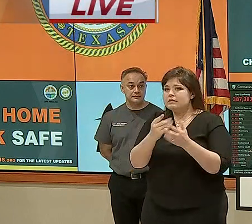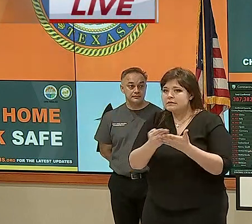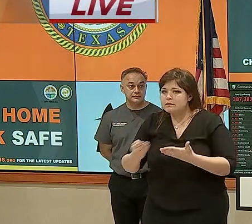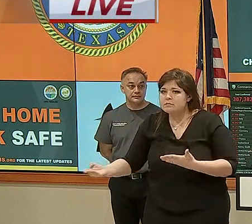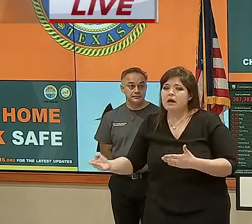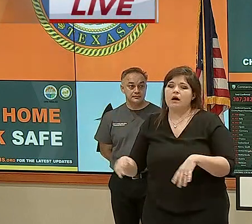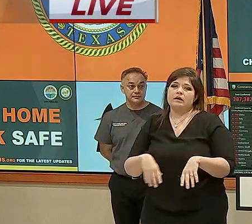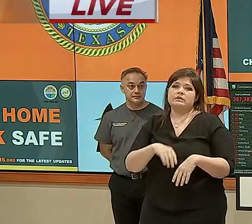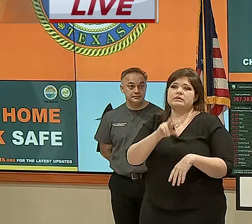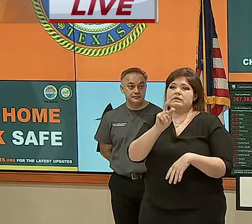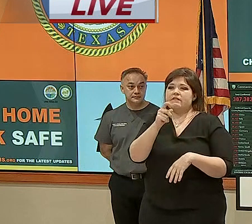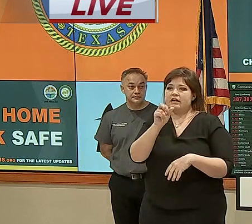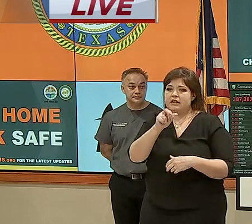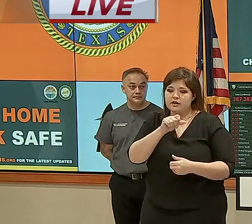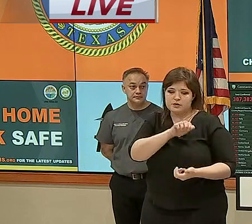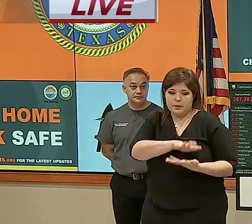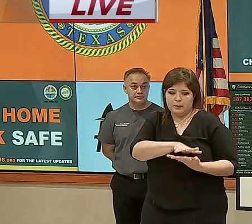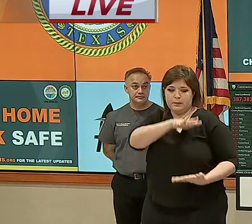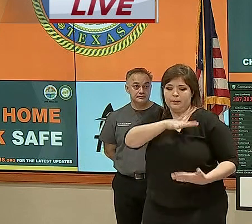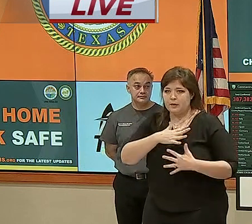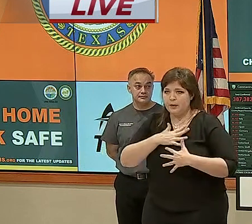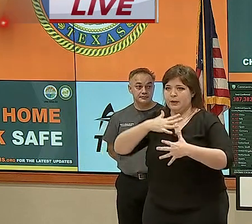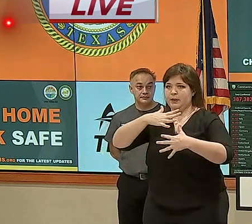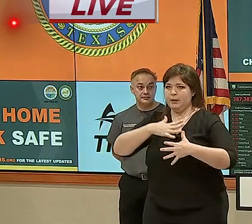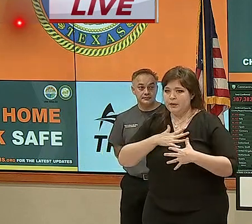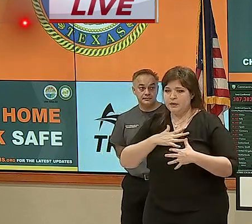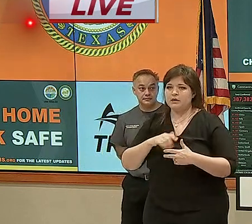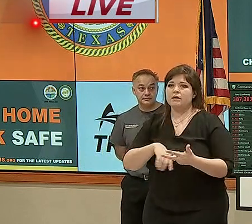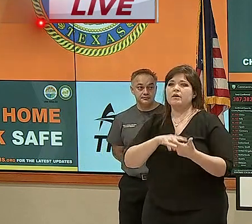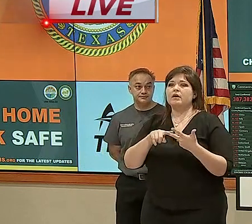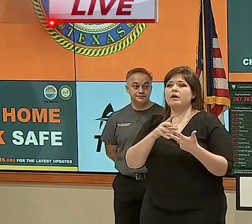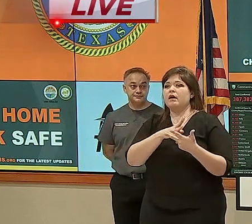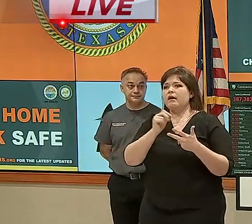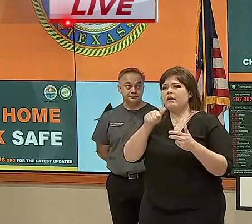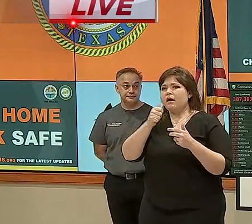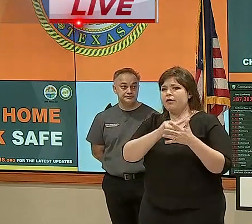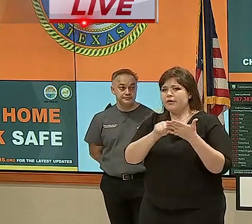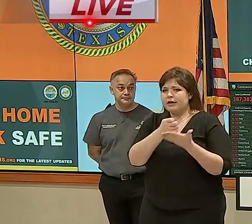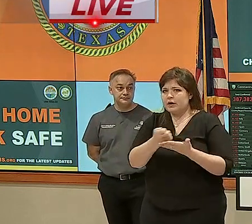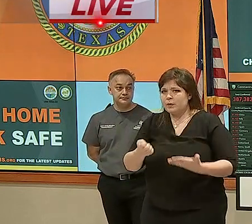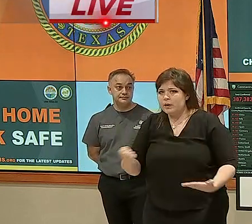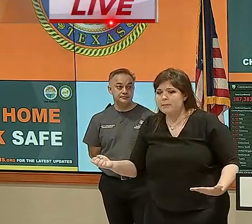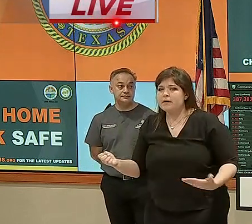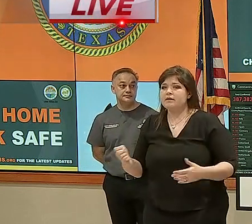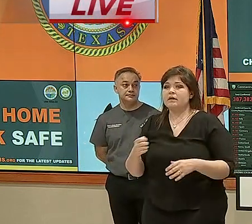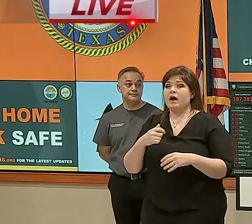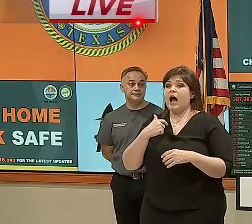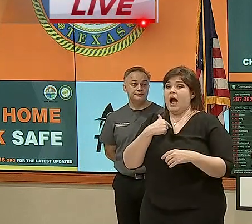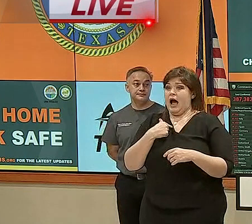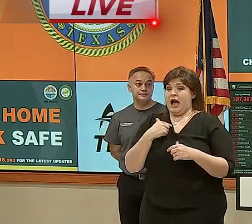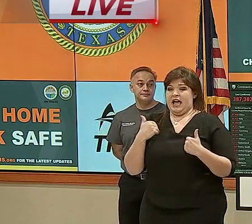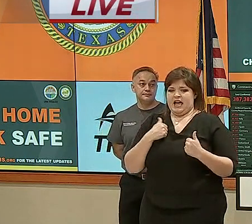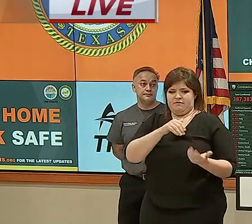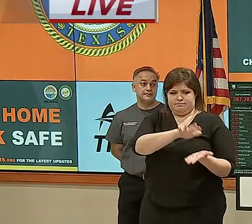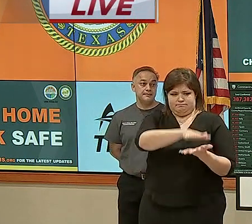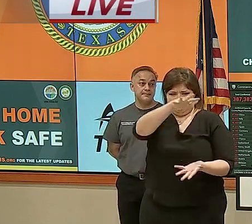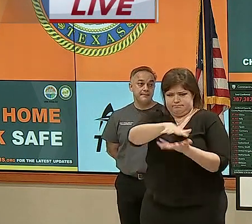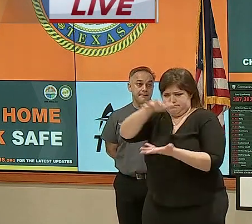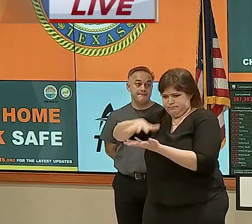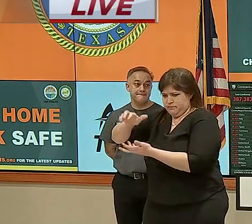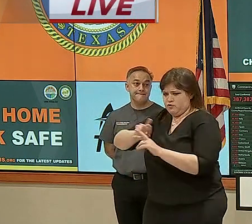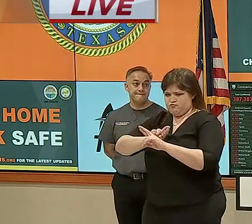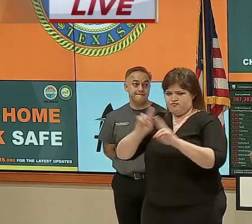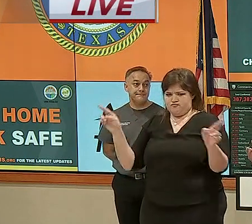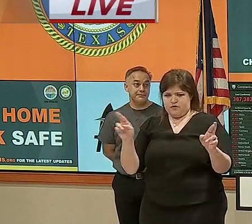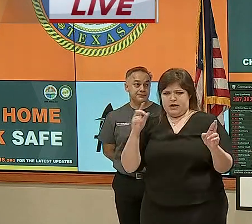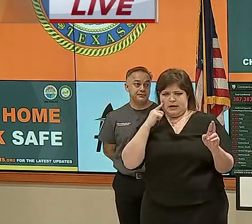else that we need in place. And we're focusing on what I term surge in place capacity, which is the ability to expand what we're able to do